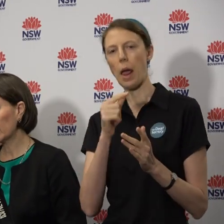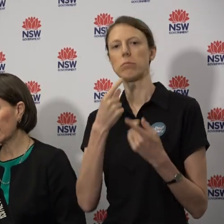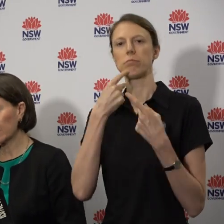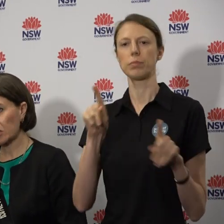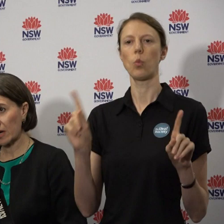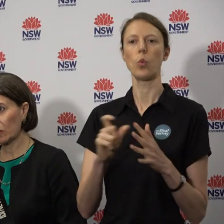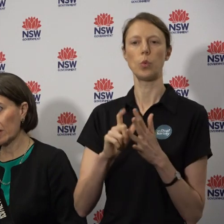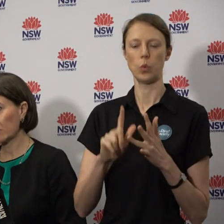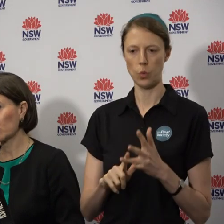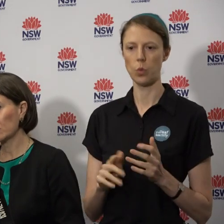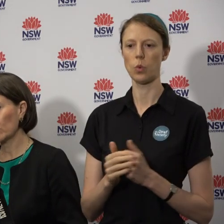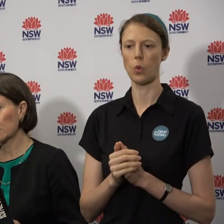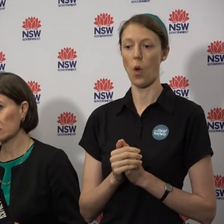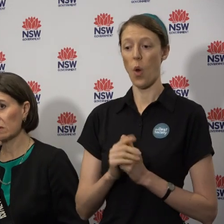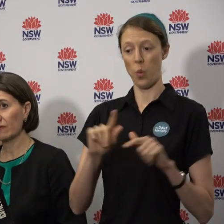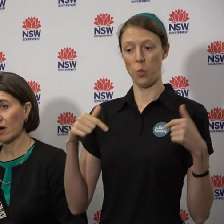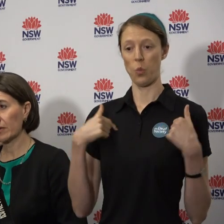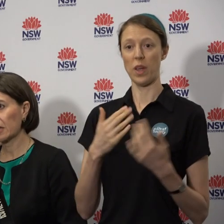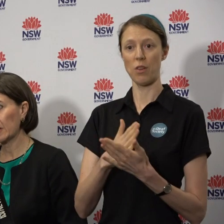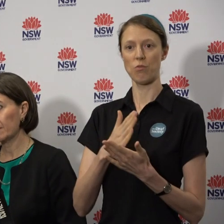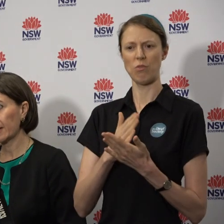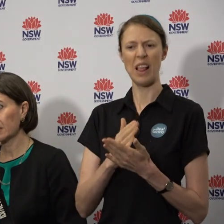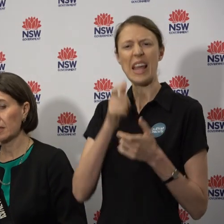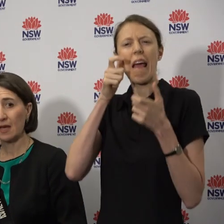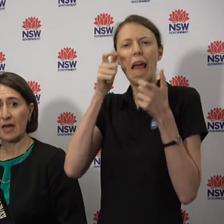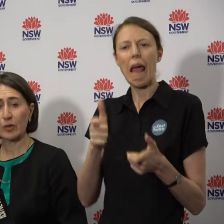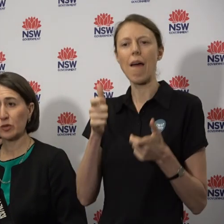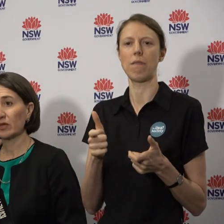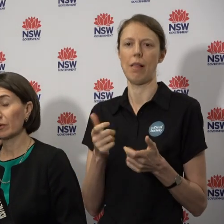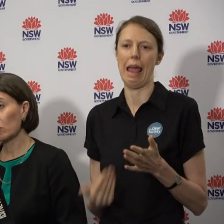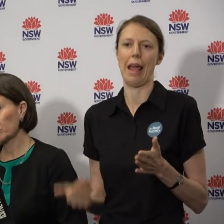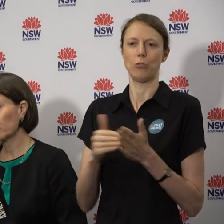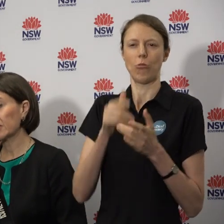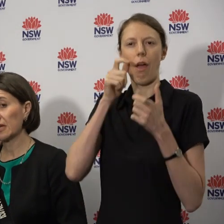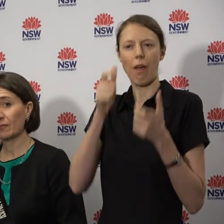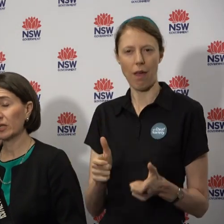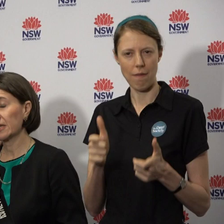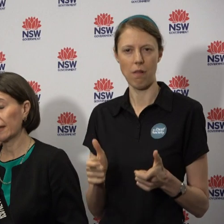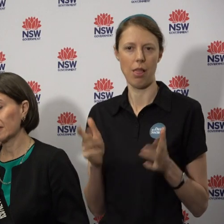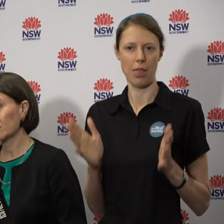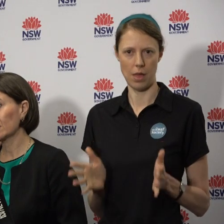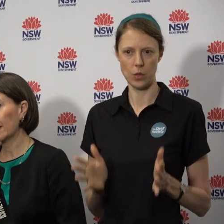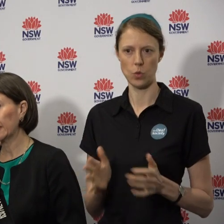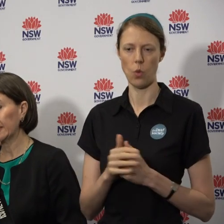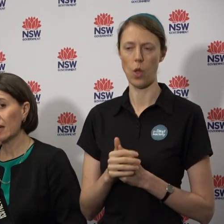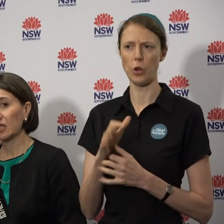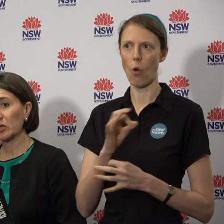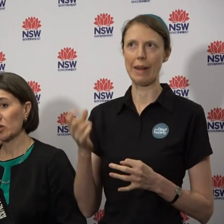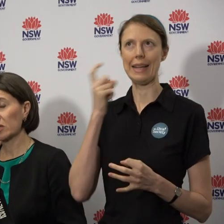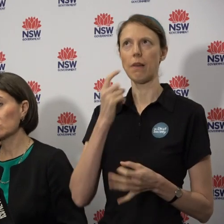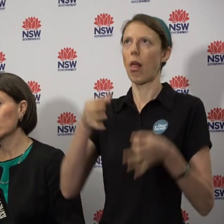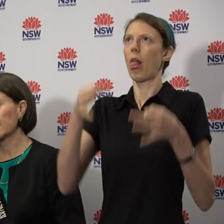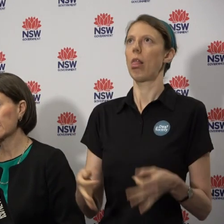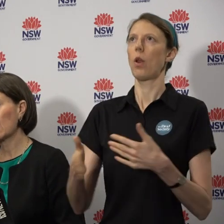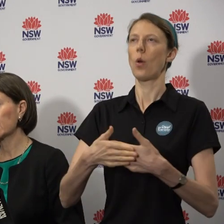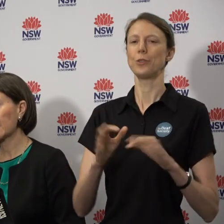example, we believe, in Australia where a student in a school environment has been impacted, and we took the precautionary step. We didn't take the decision lightly to ensure